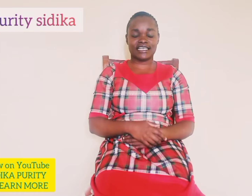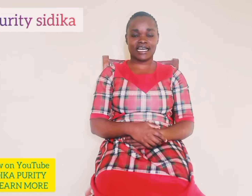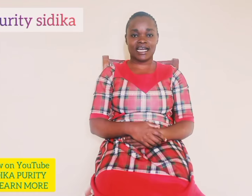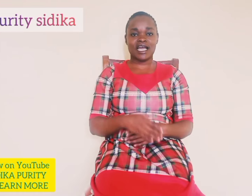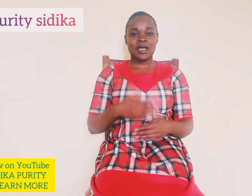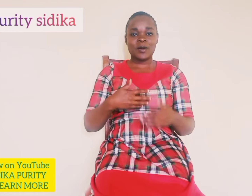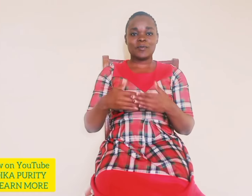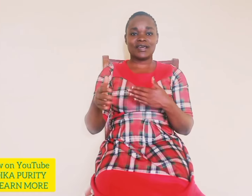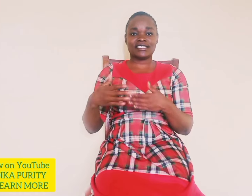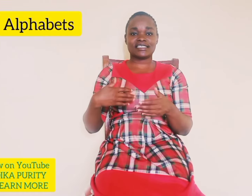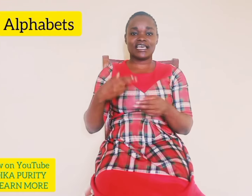Sidika. My son.